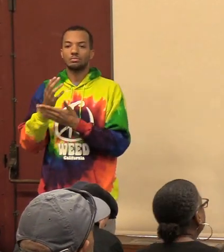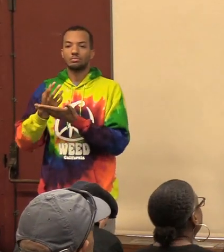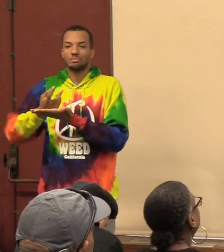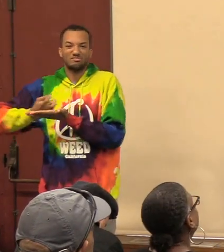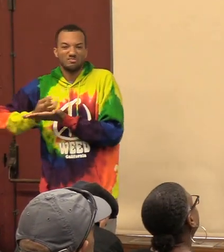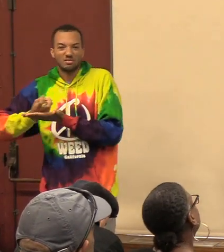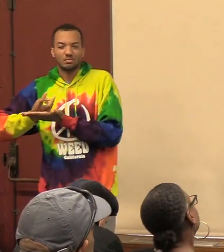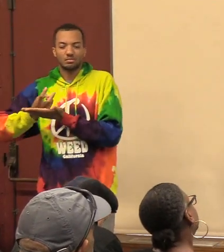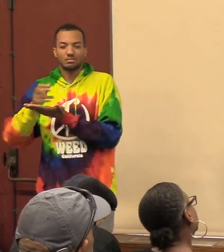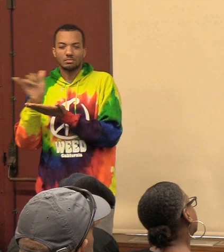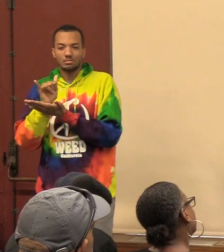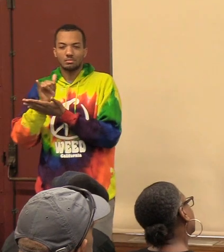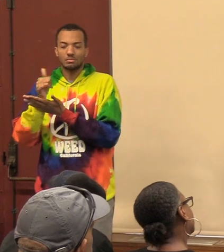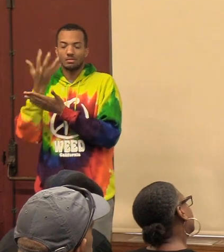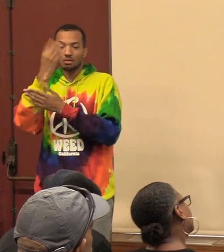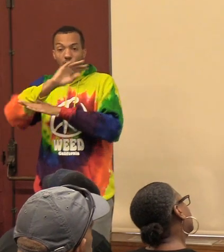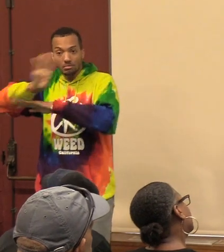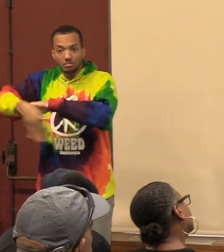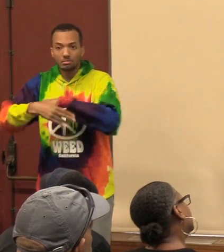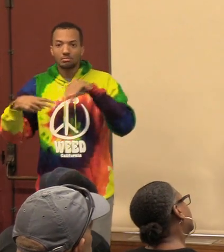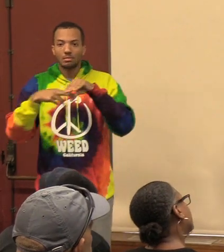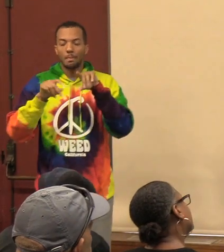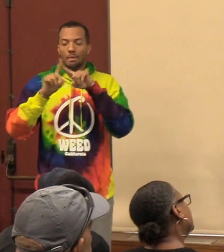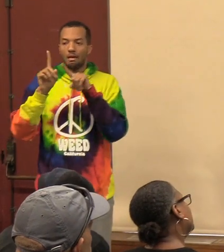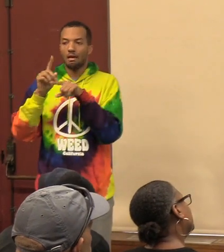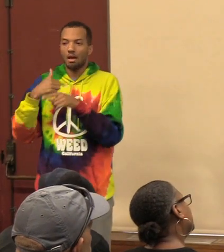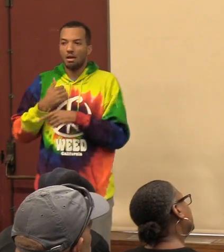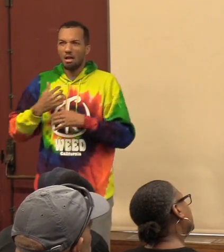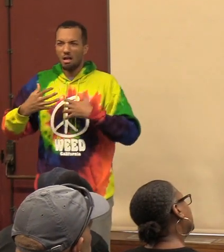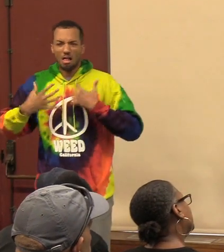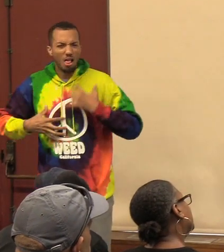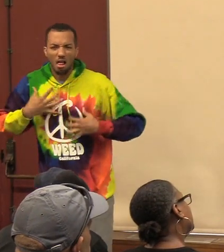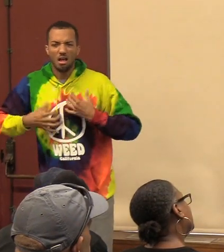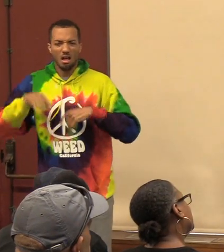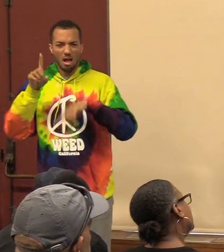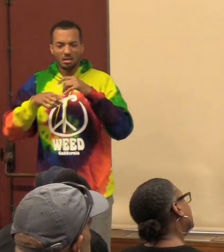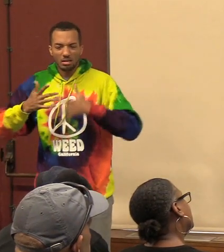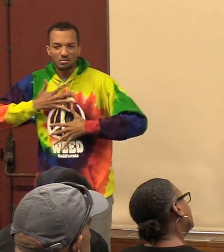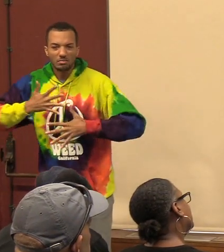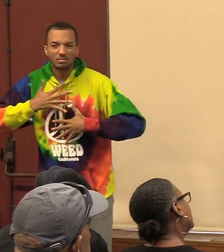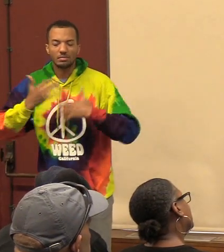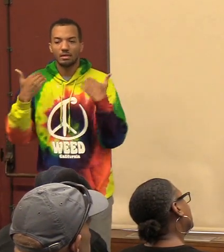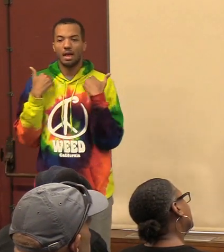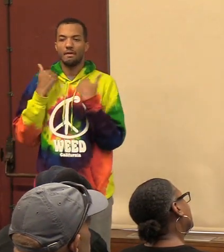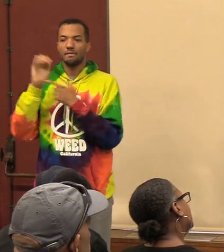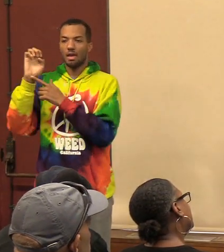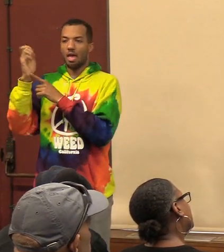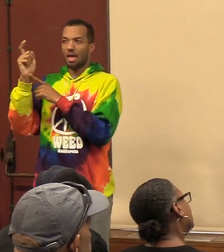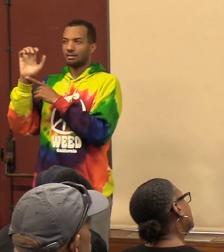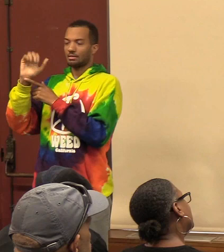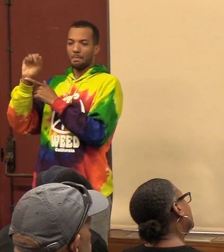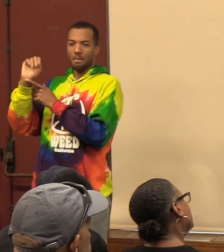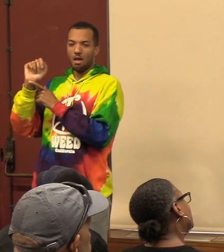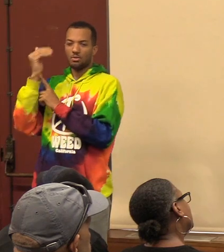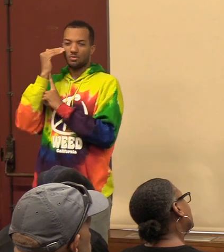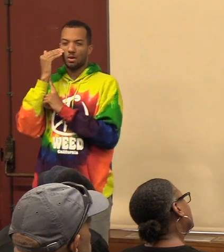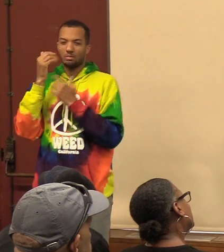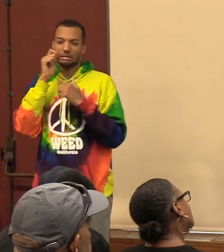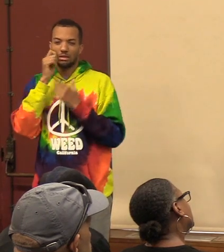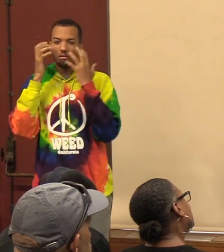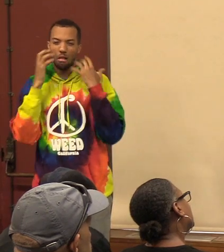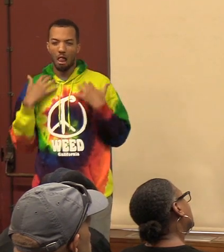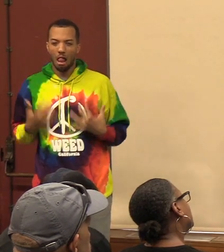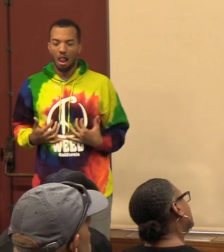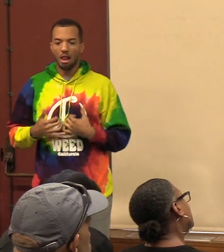couldn't breathe. I had so much eczema on me that kids teased me all